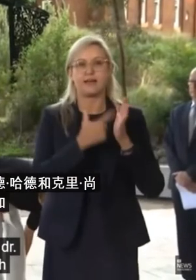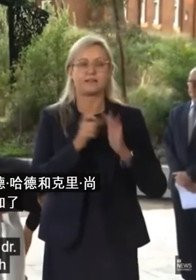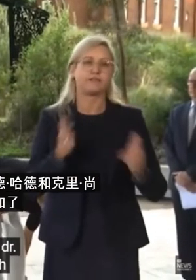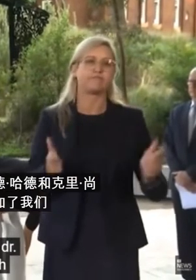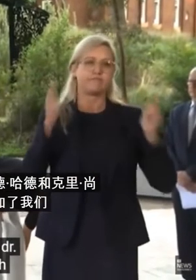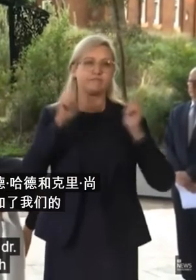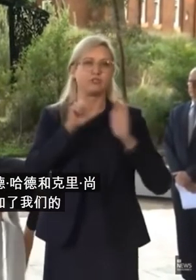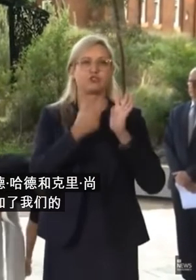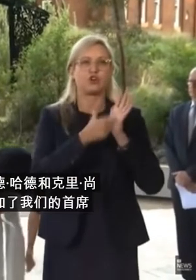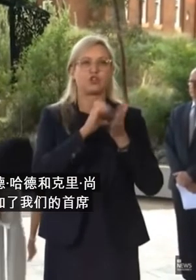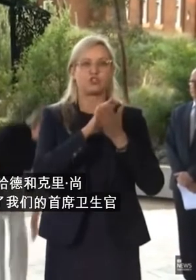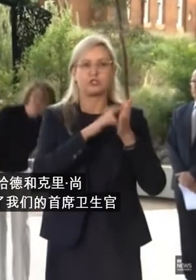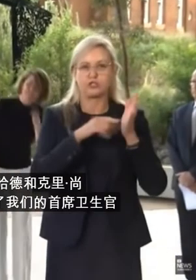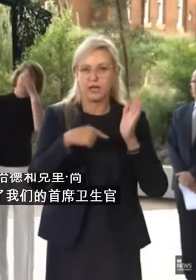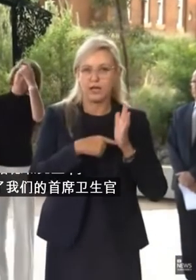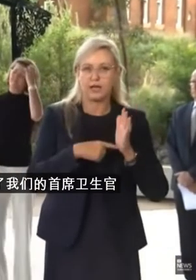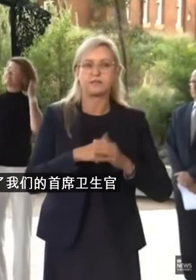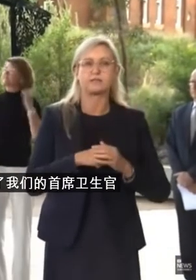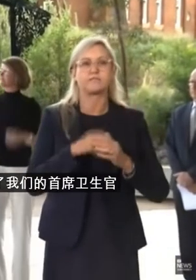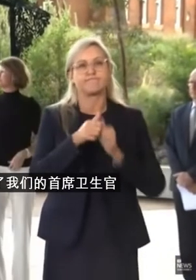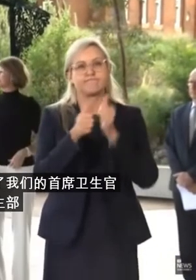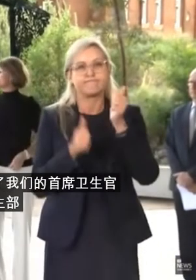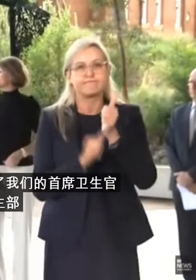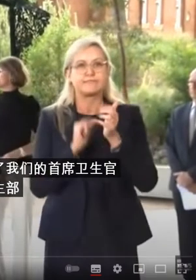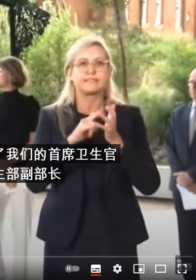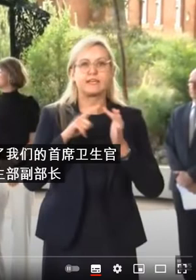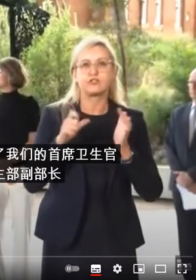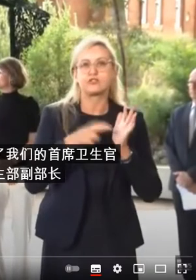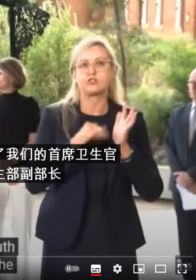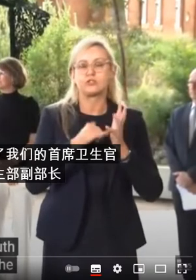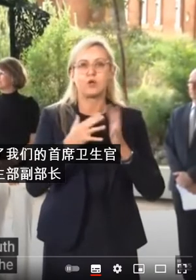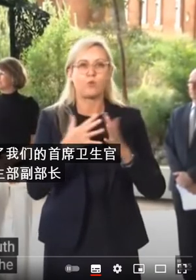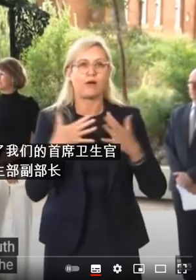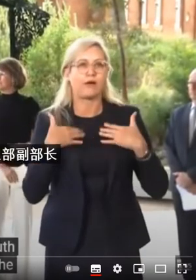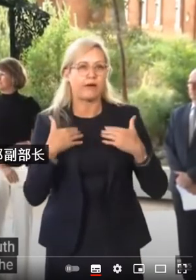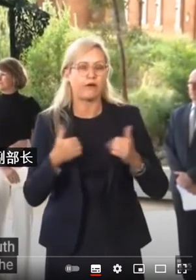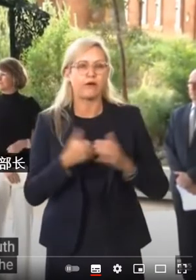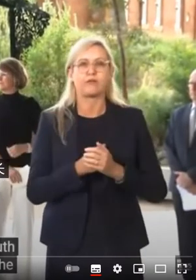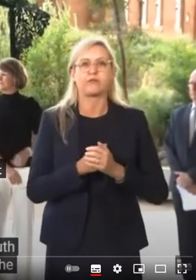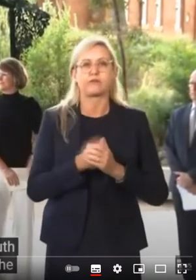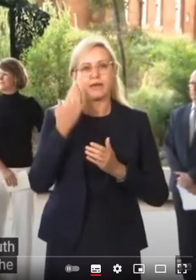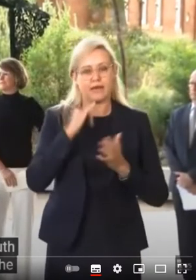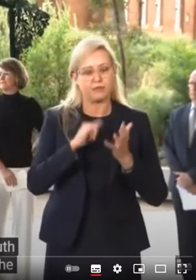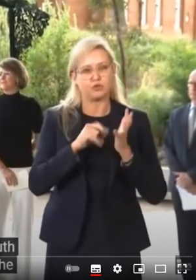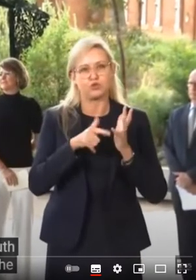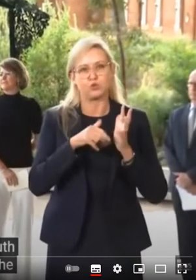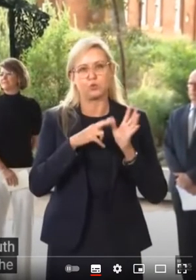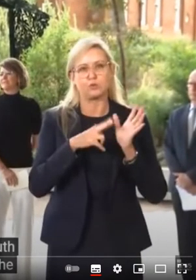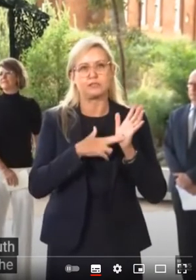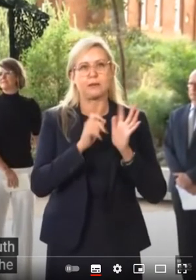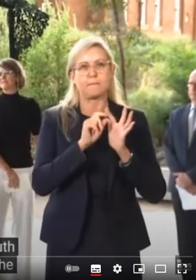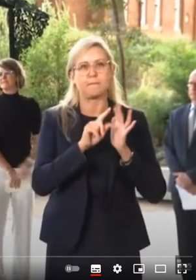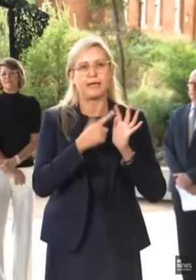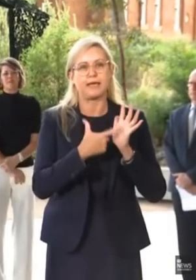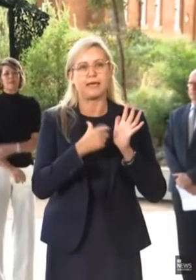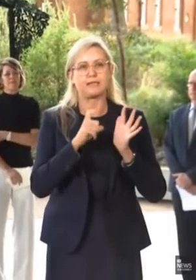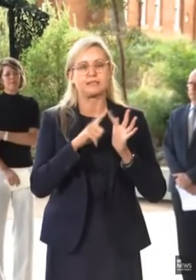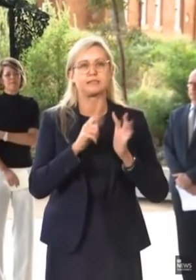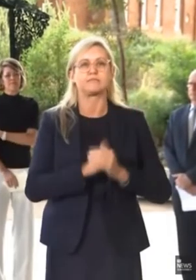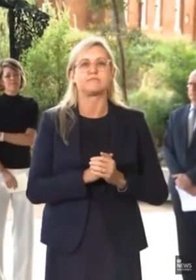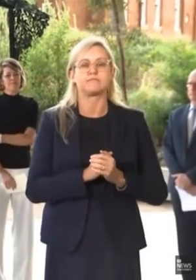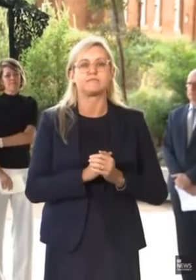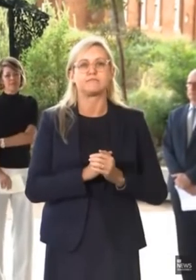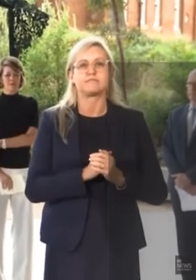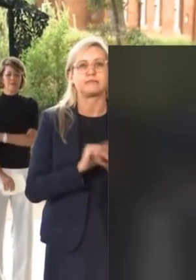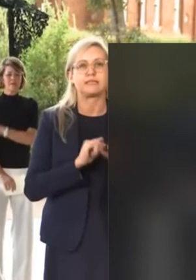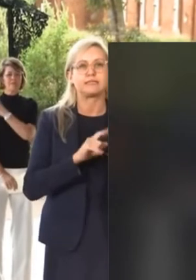Chief Health Officer, Deputy Secretary of New South Wales Health, Susan Pearce, the Secretary of